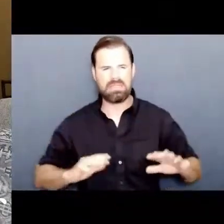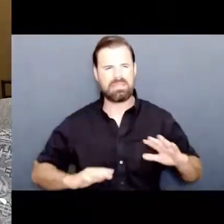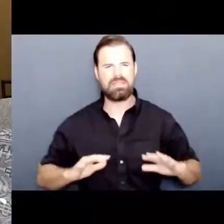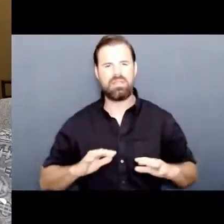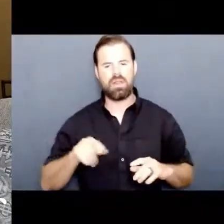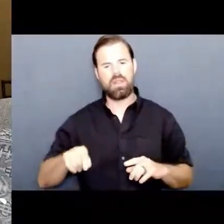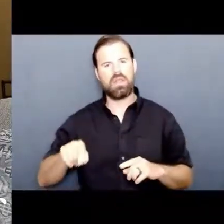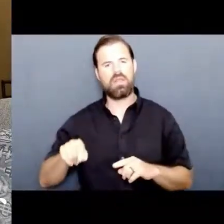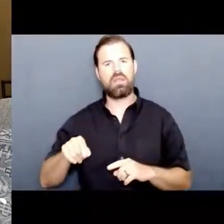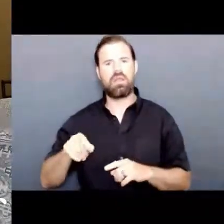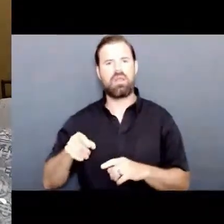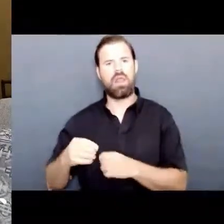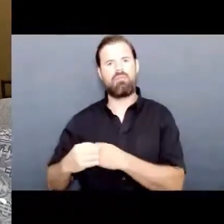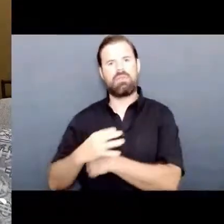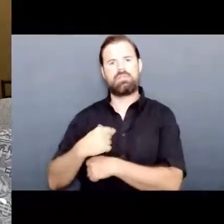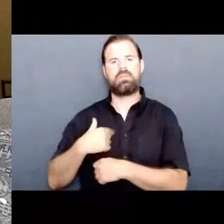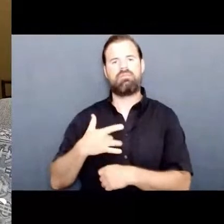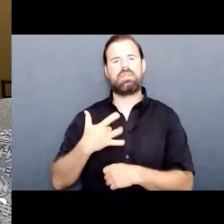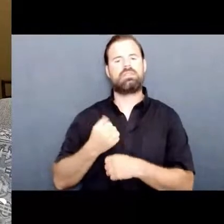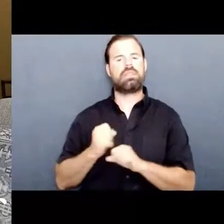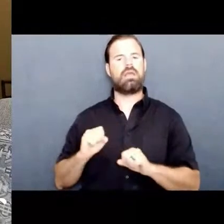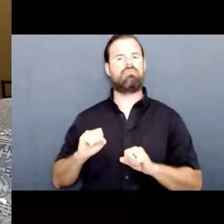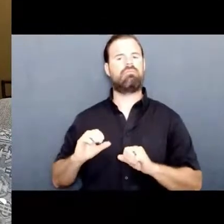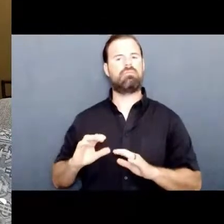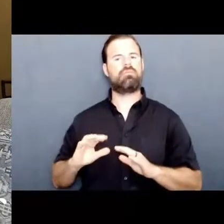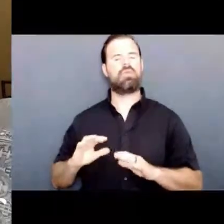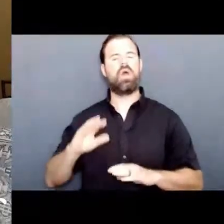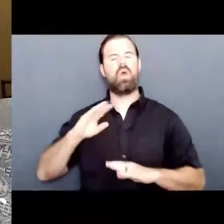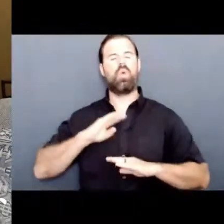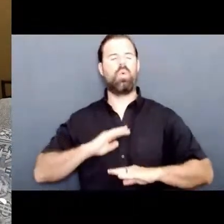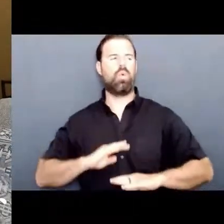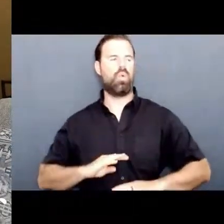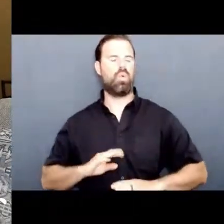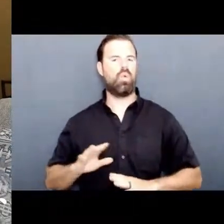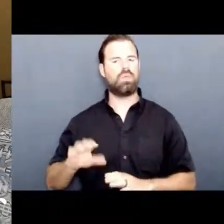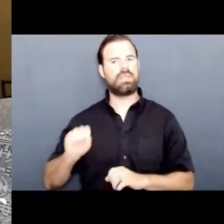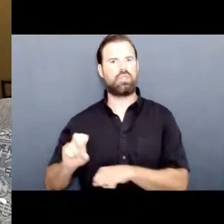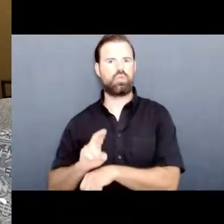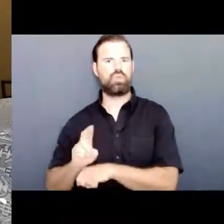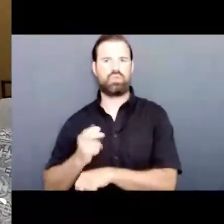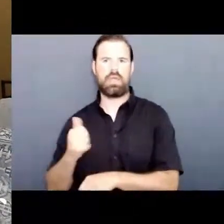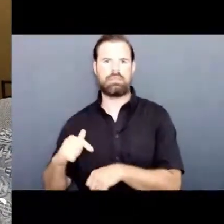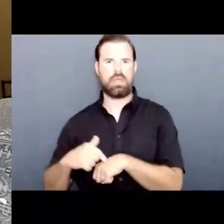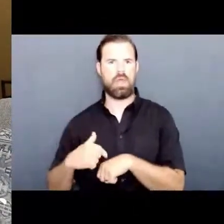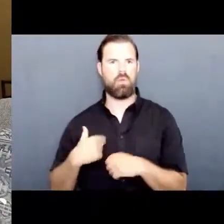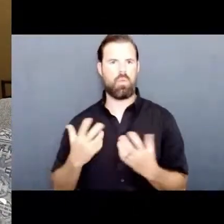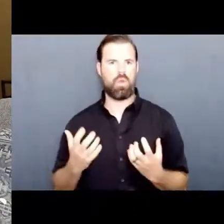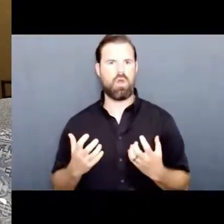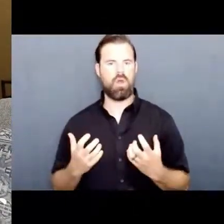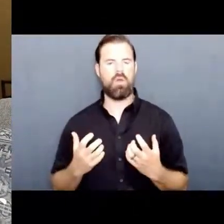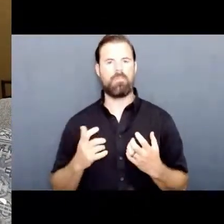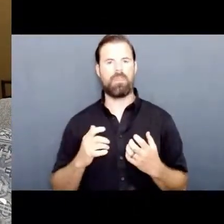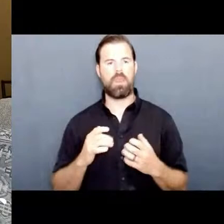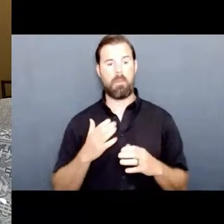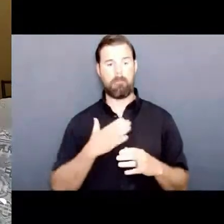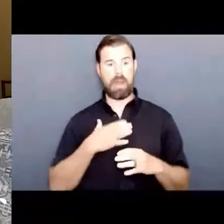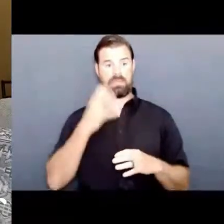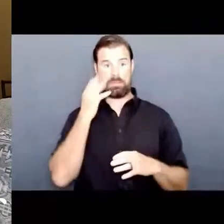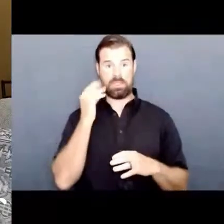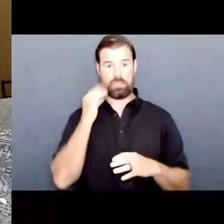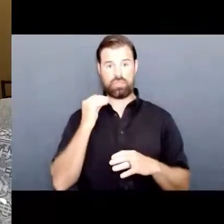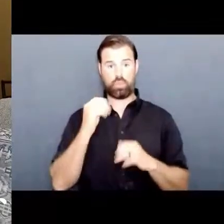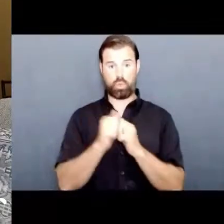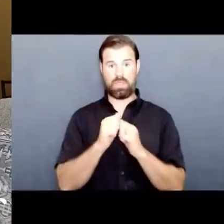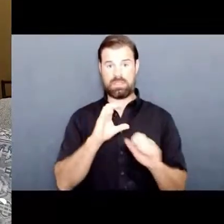makes me feel safe having it here. And as far as my experience in